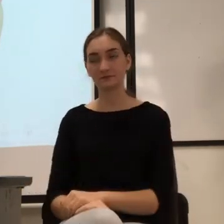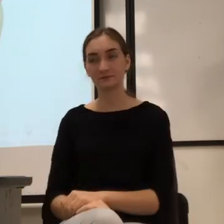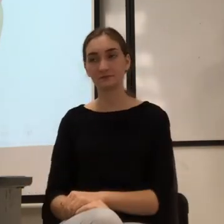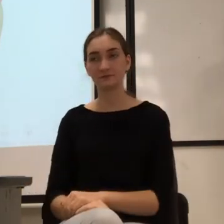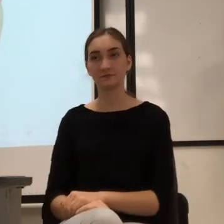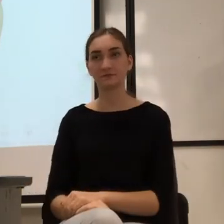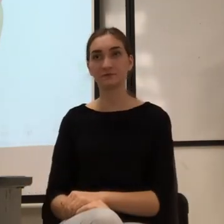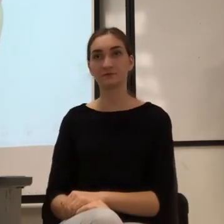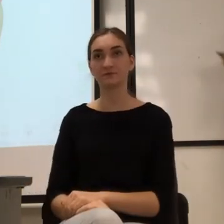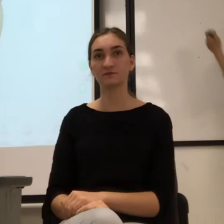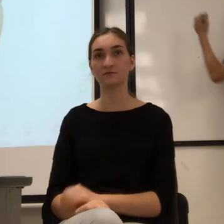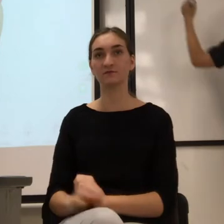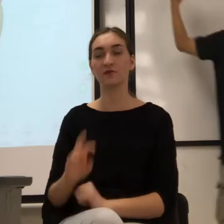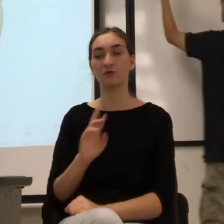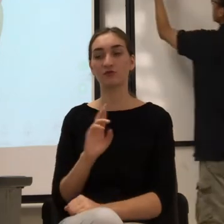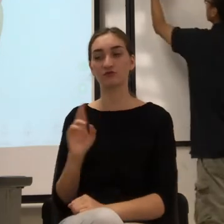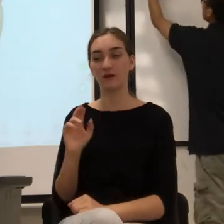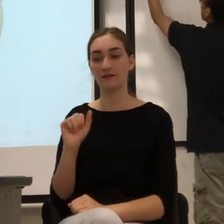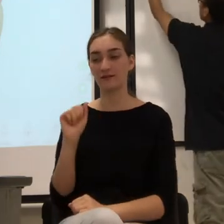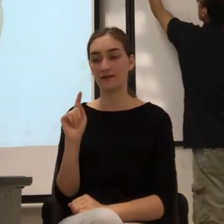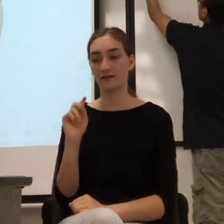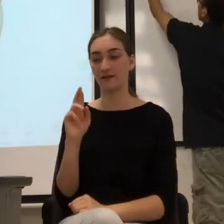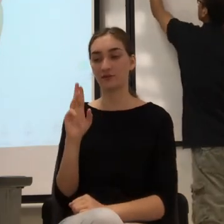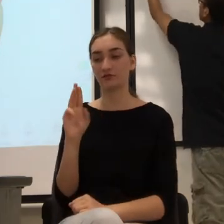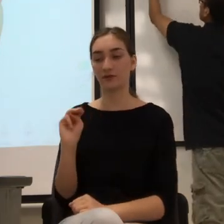So we've got right atrium.